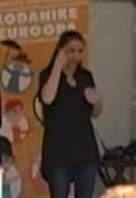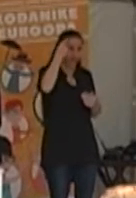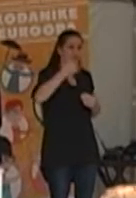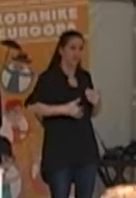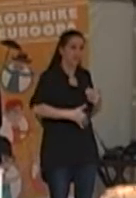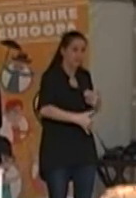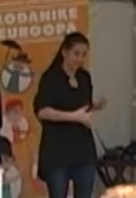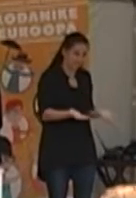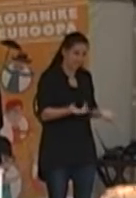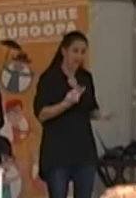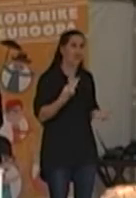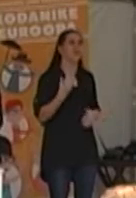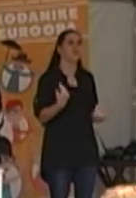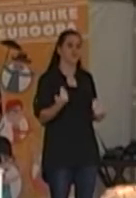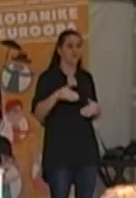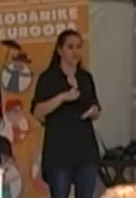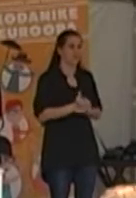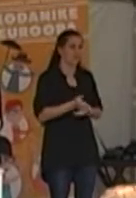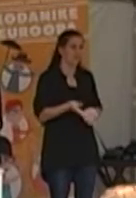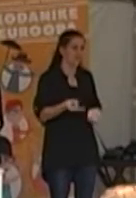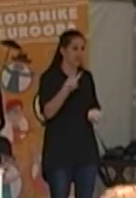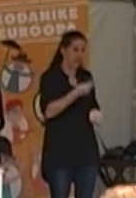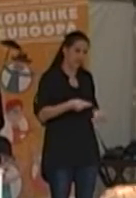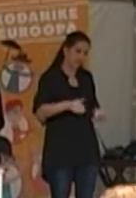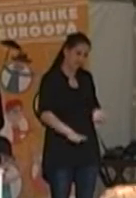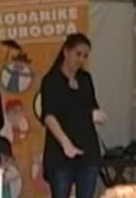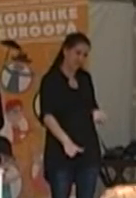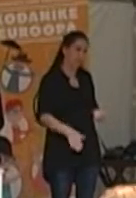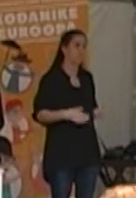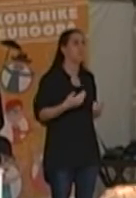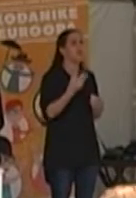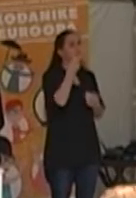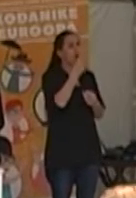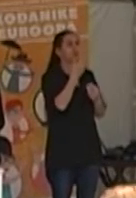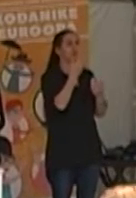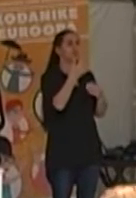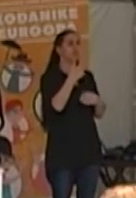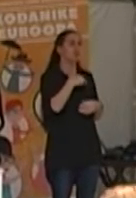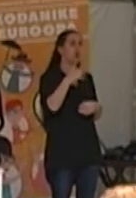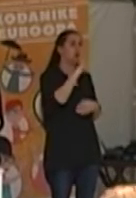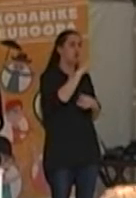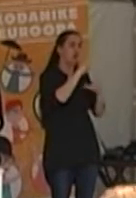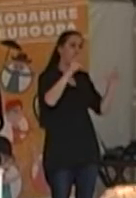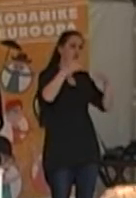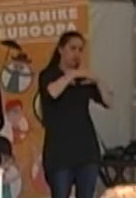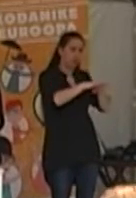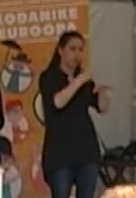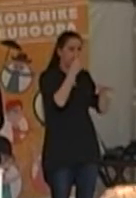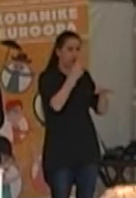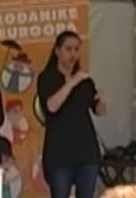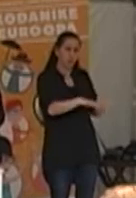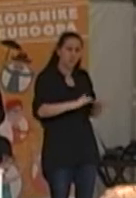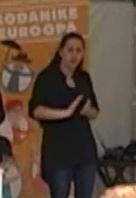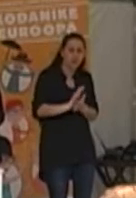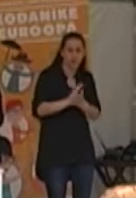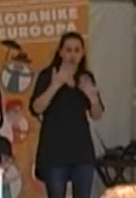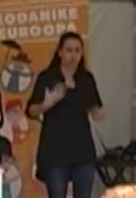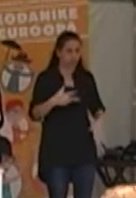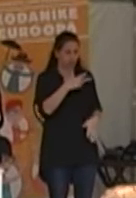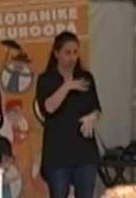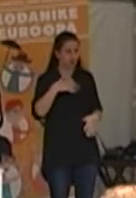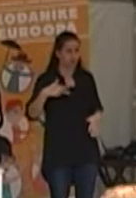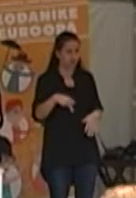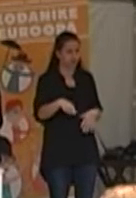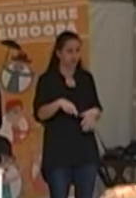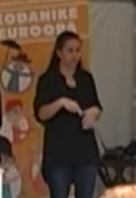two-year-old, and just looking at the Danish school system and the way that kids are raised in Denmark is just